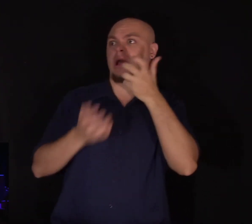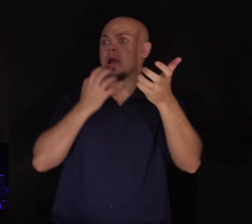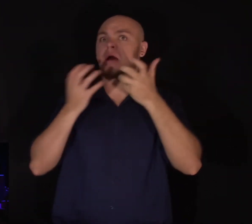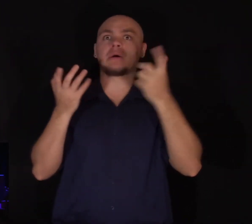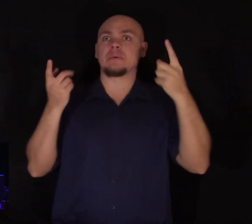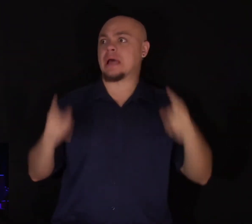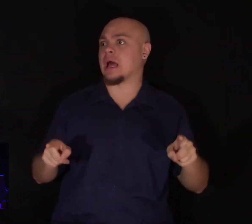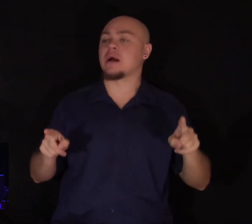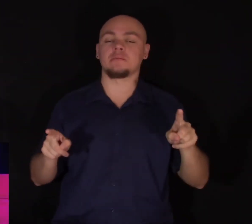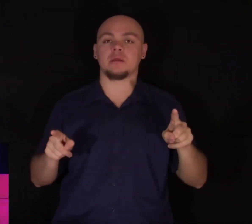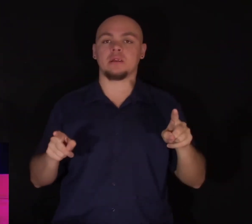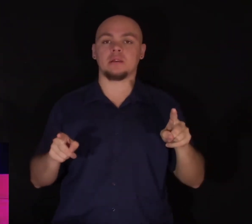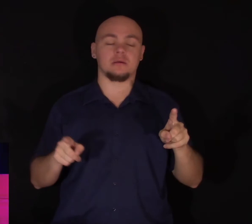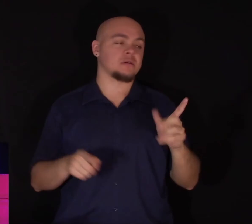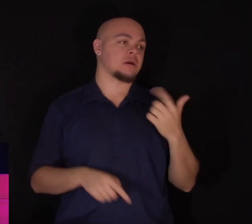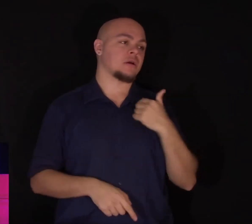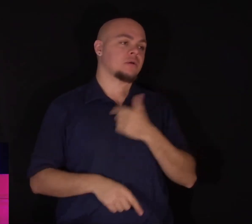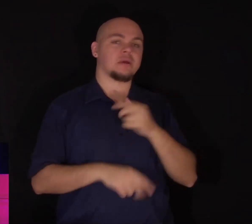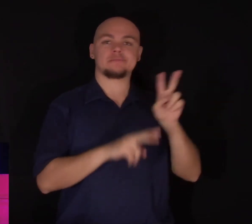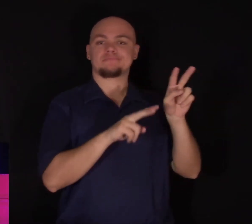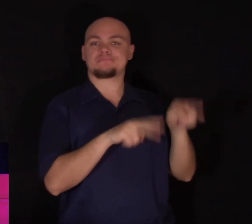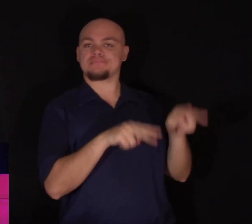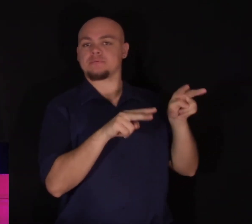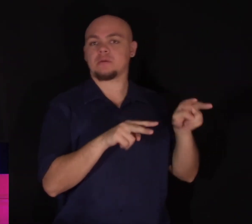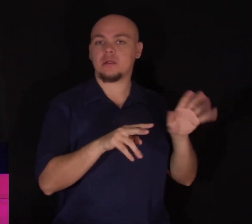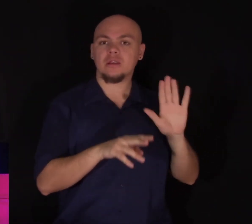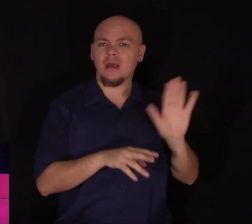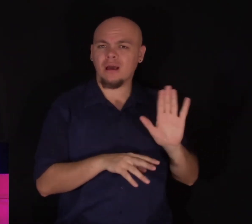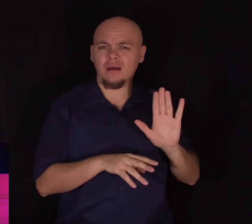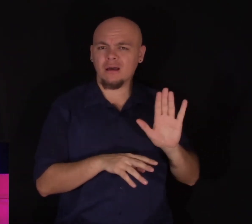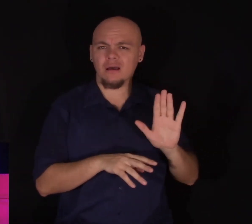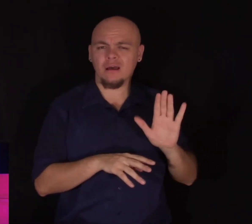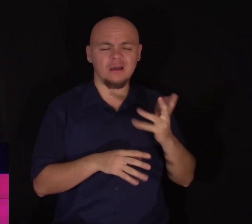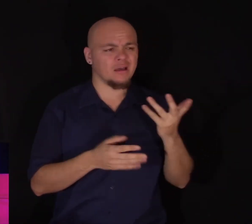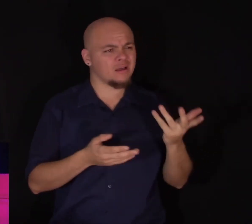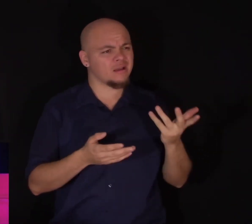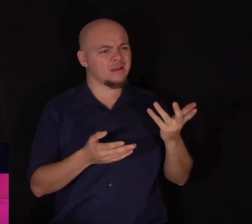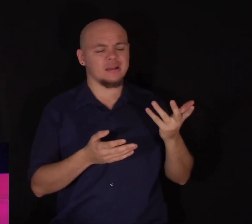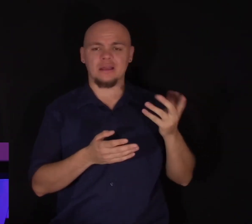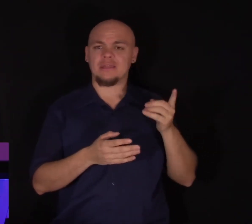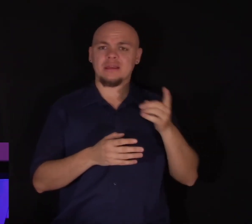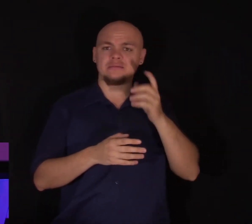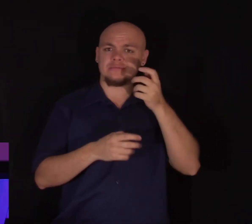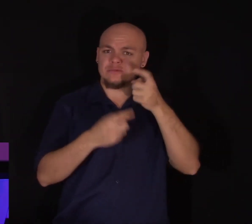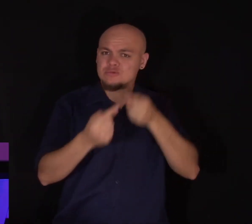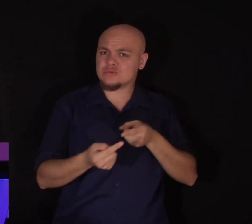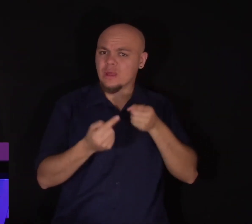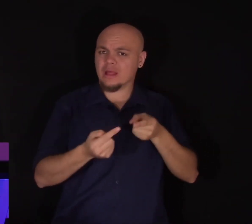some simple and perfect system. They're not. They're navigating one that's working against them a lot of the time.